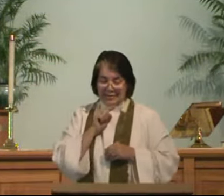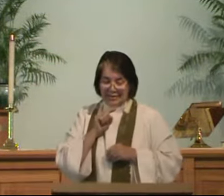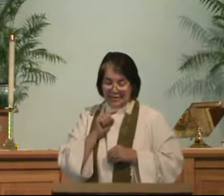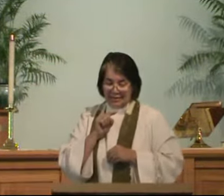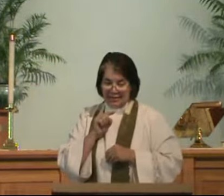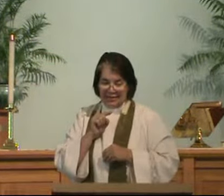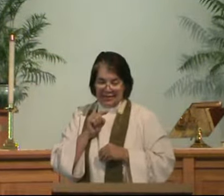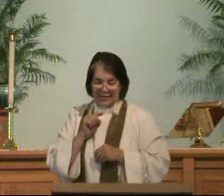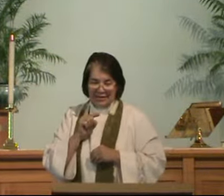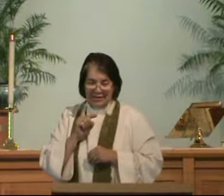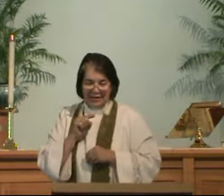is